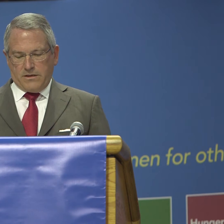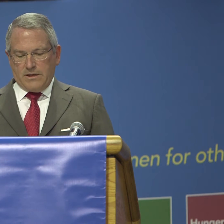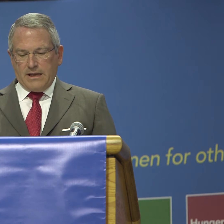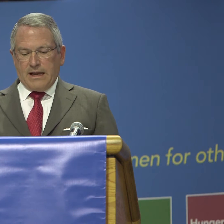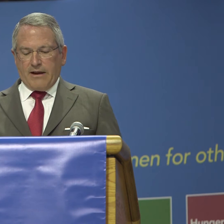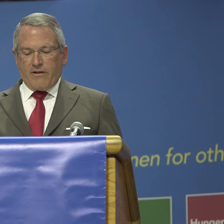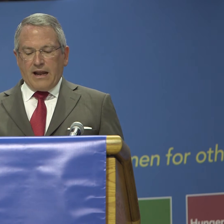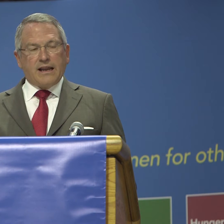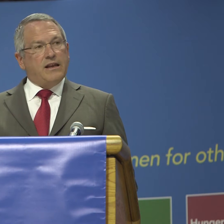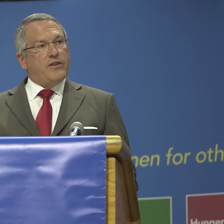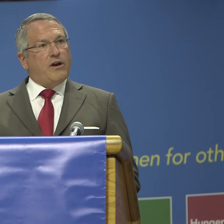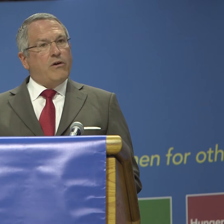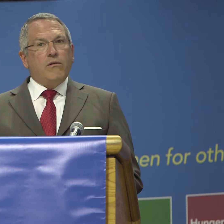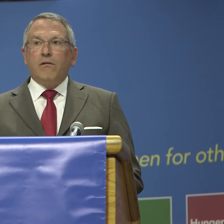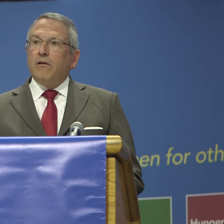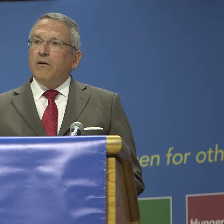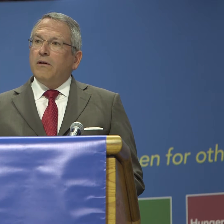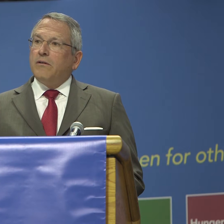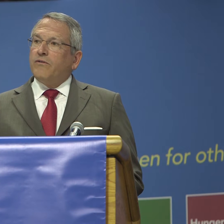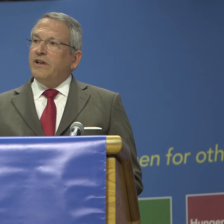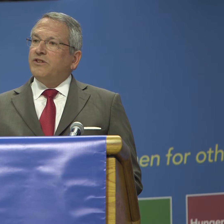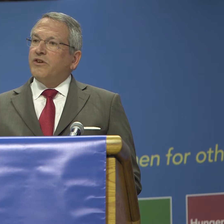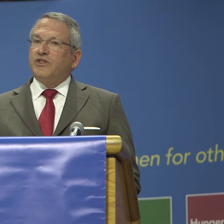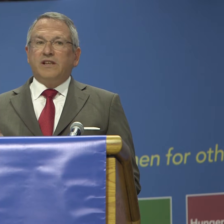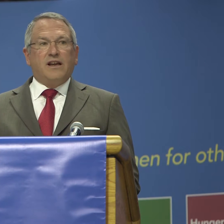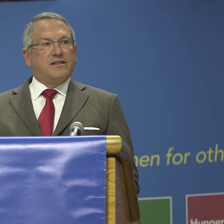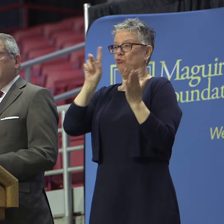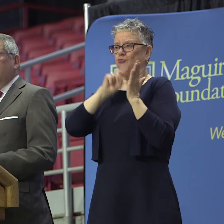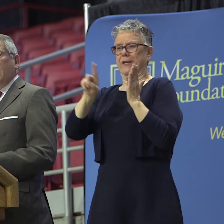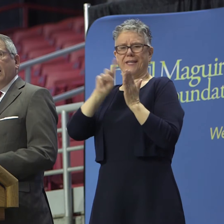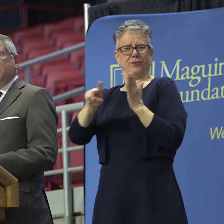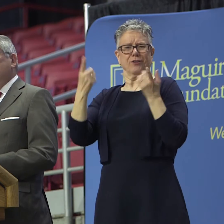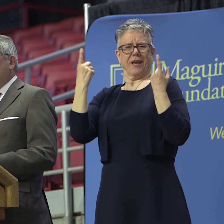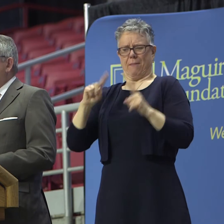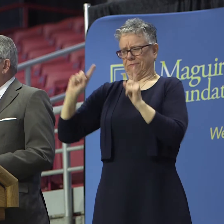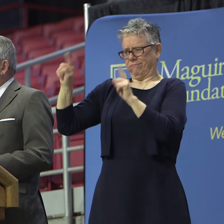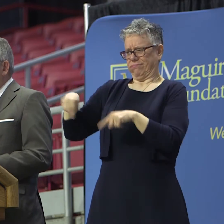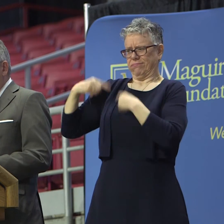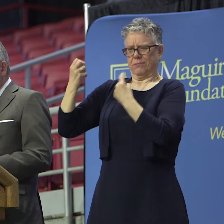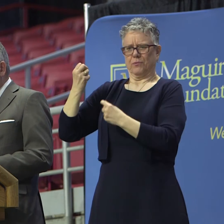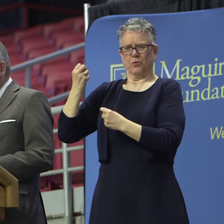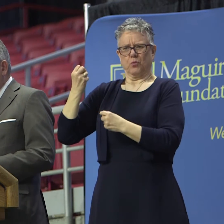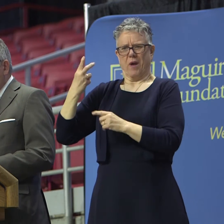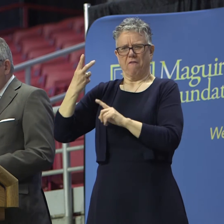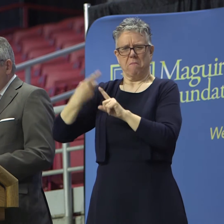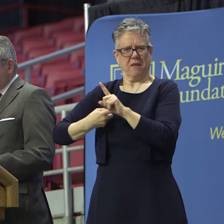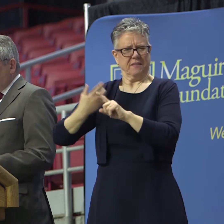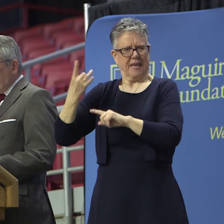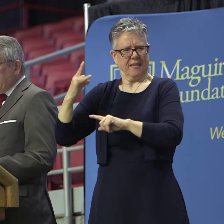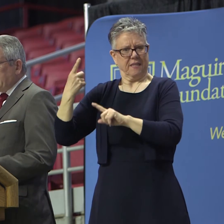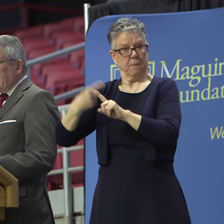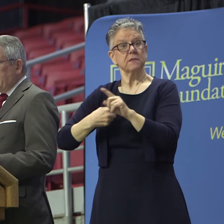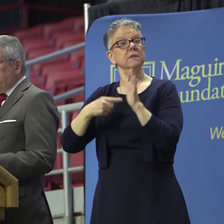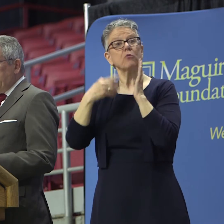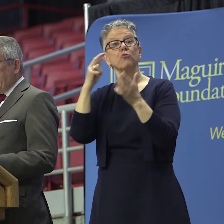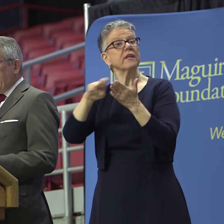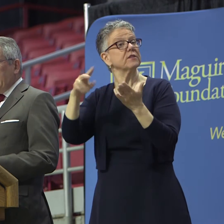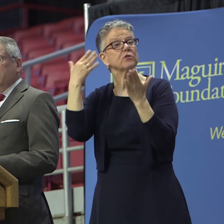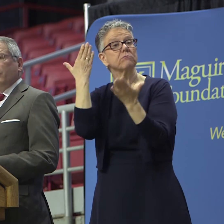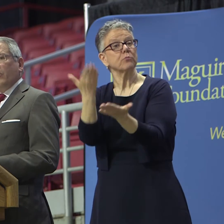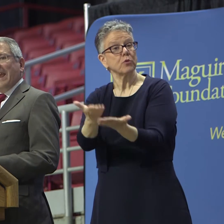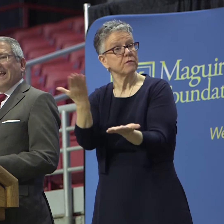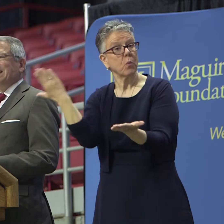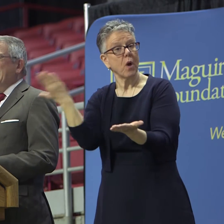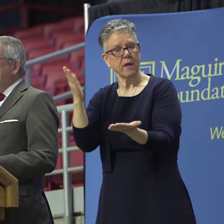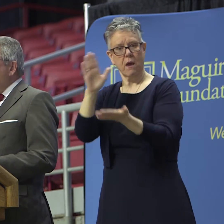itself. Ironically, though, research conducted in the last 12 to 18 months suggests that a